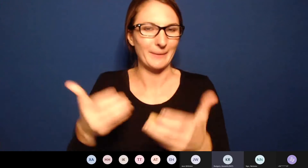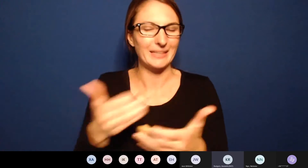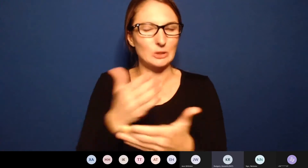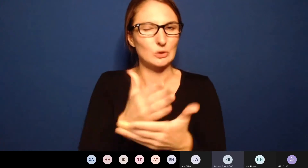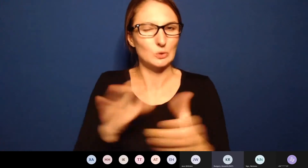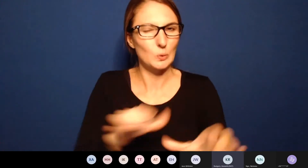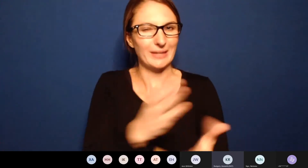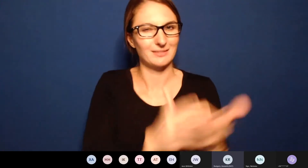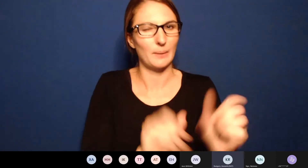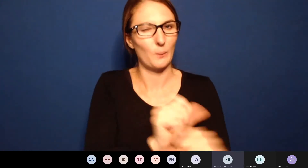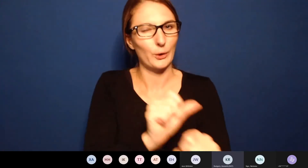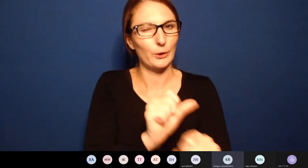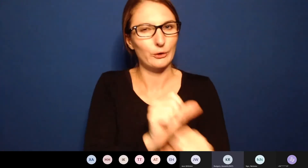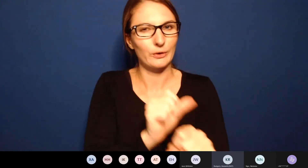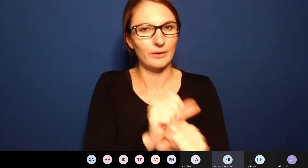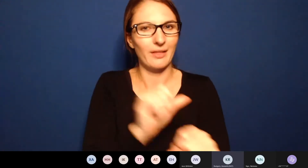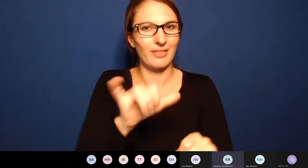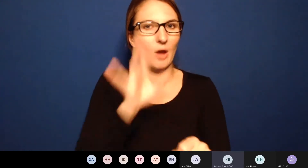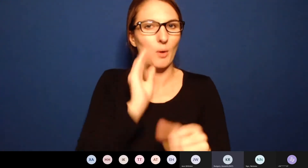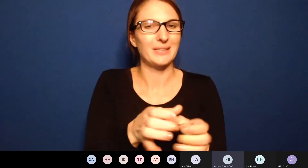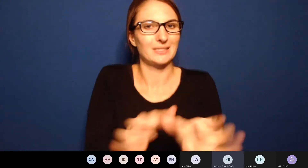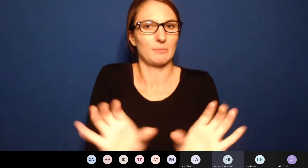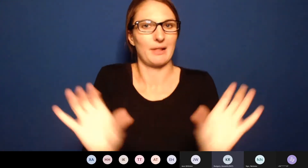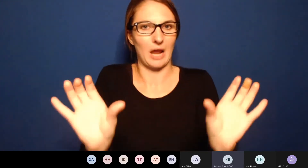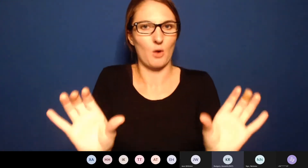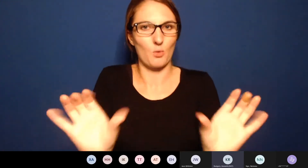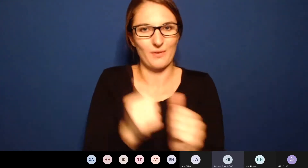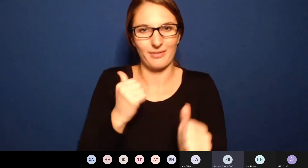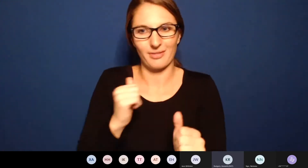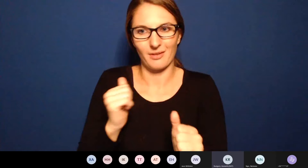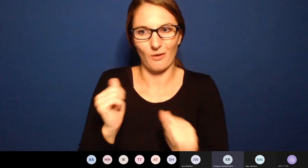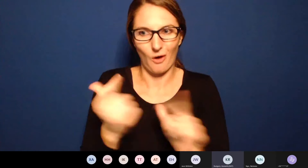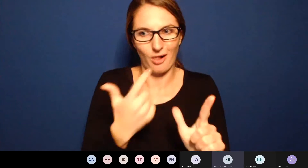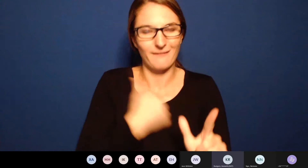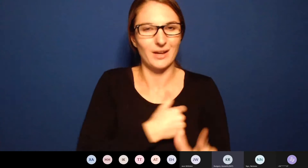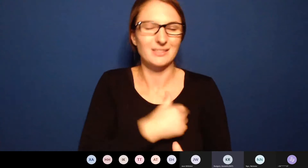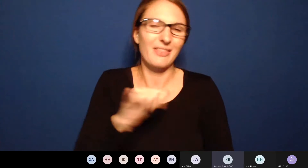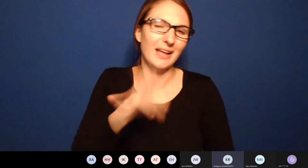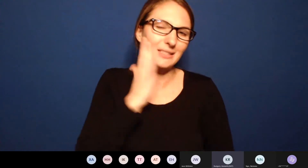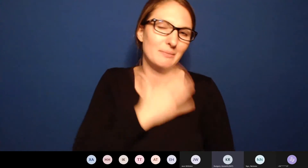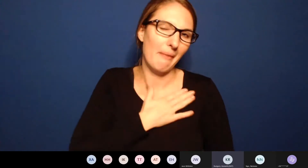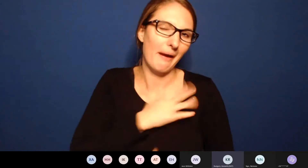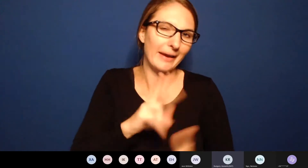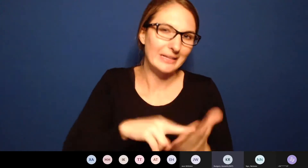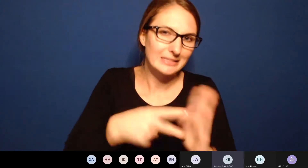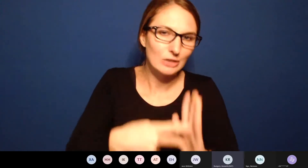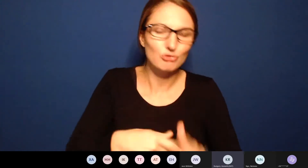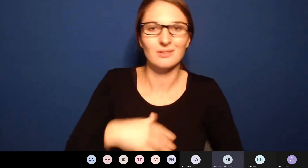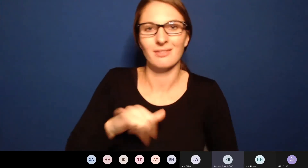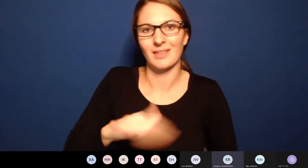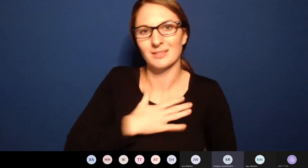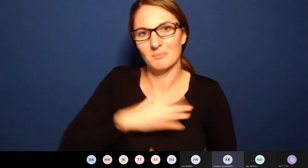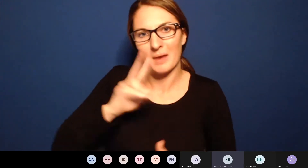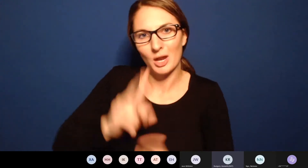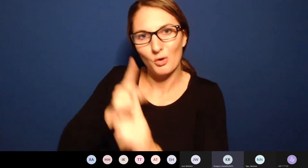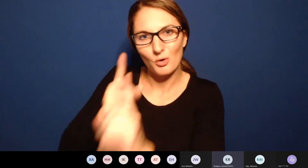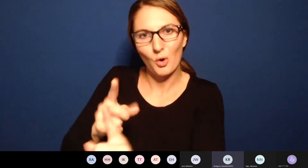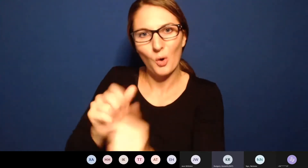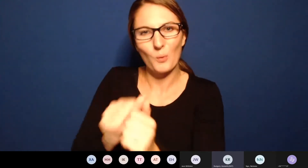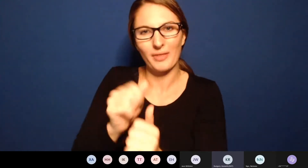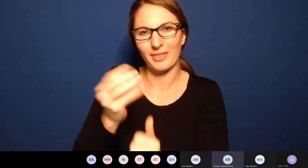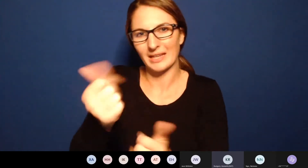work that's split out between us all. So that's my intention and my goal for the next couple